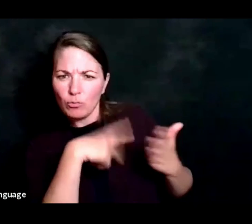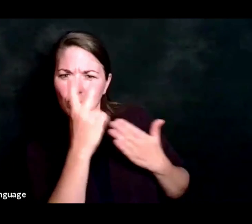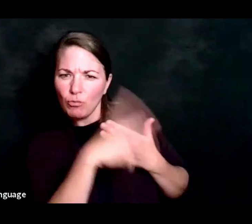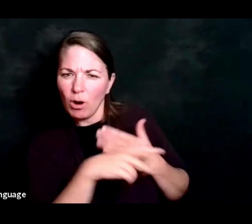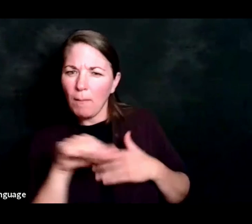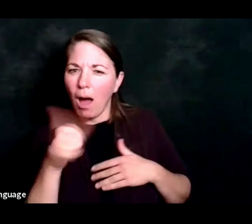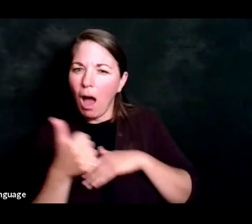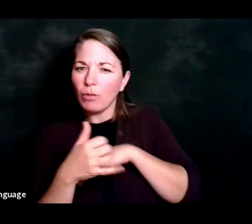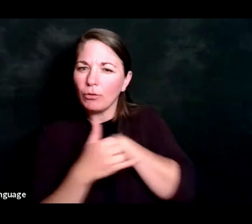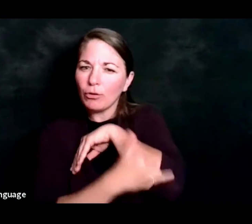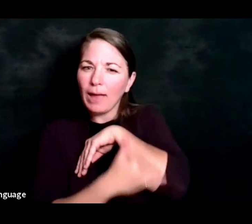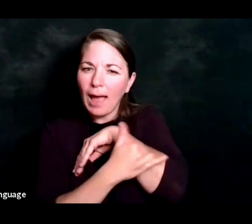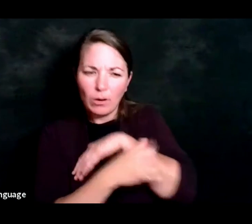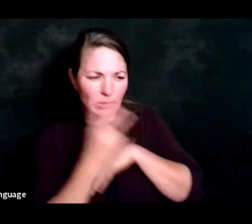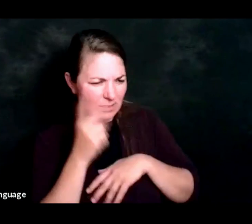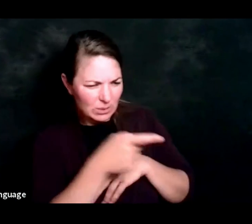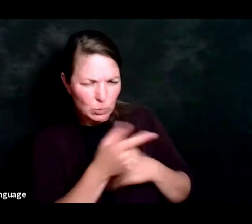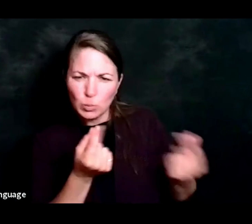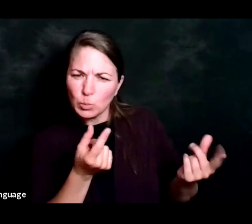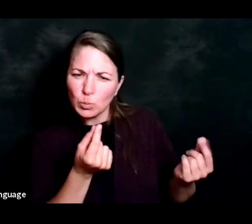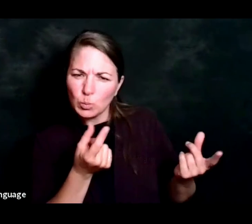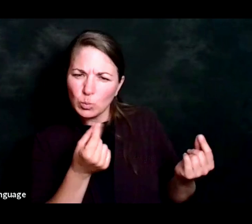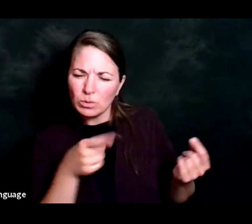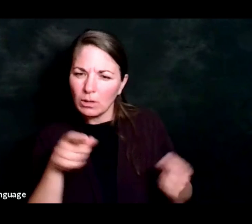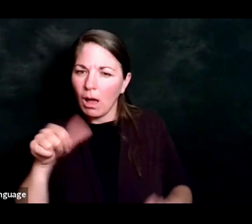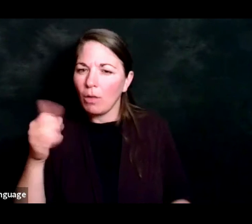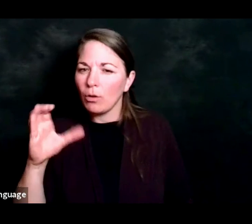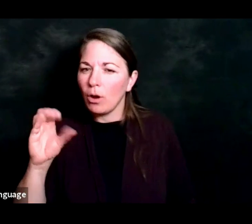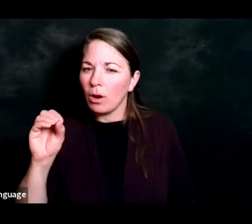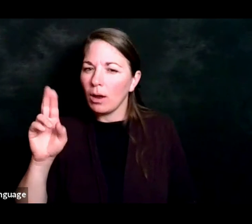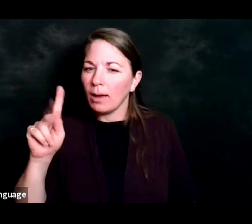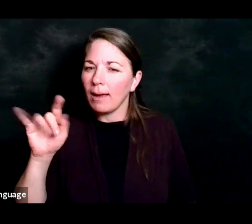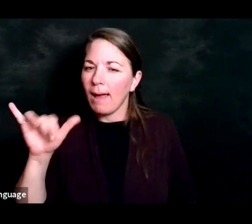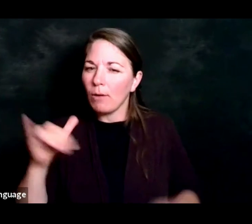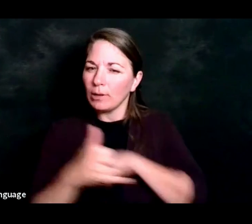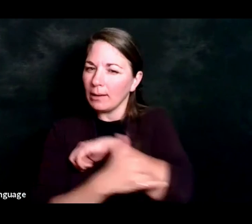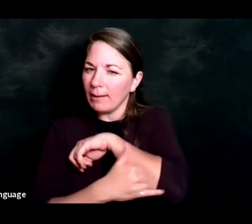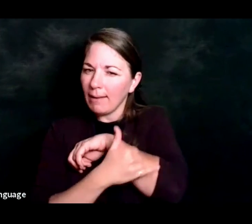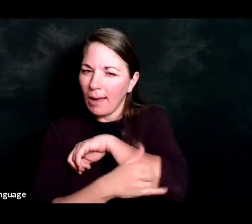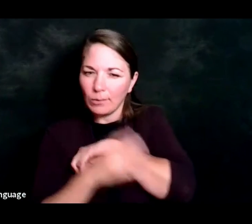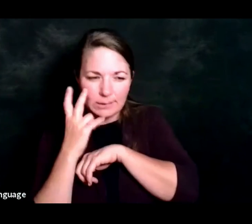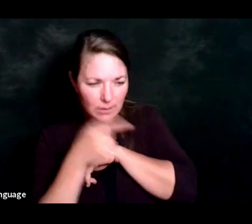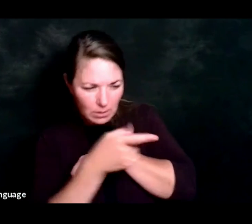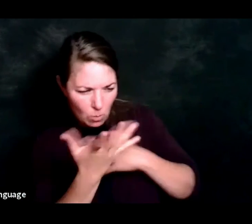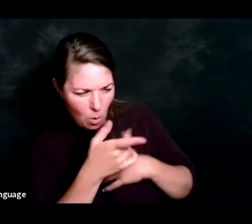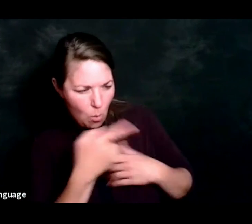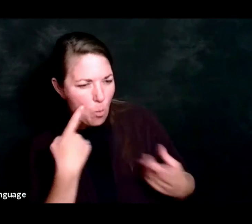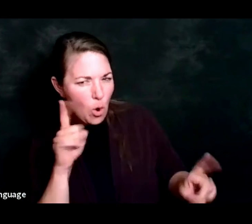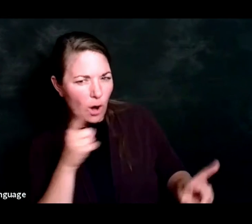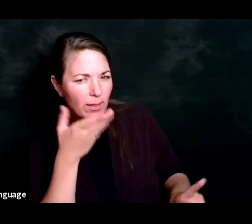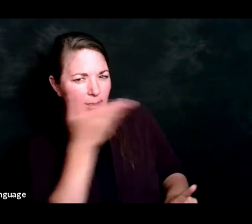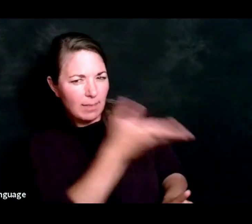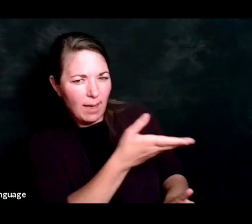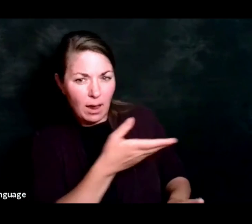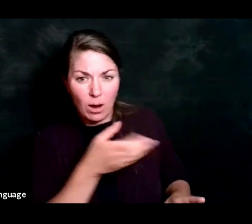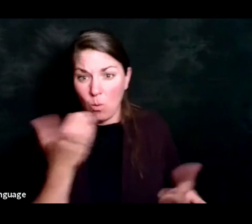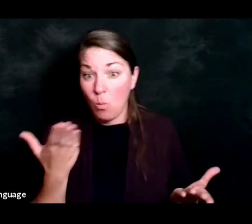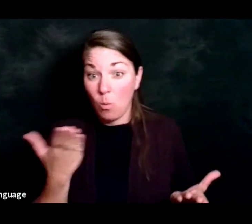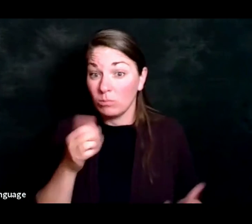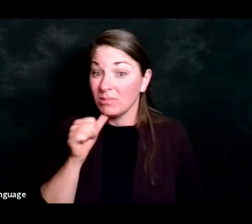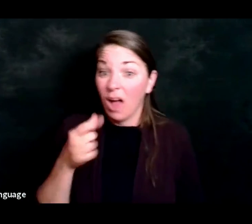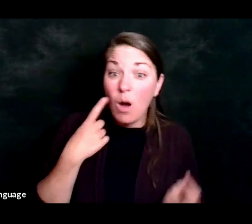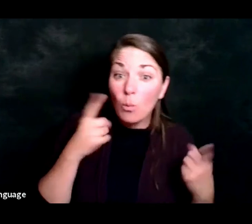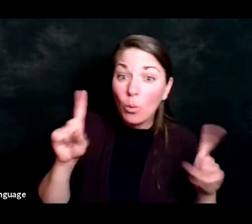to Region 5, come together, all of our regions, and say, what works for you? What doesn't work for you? Where can